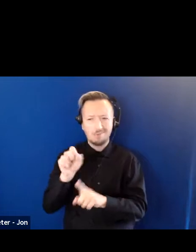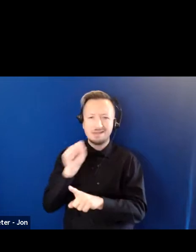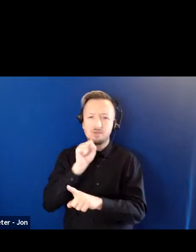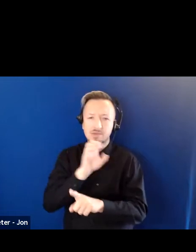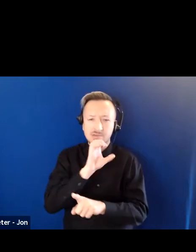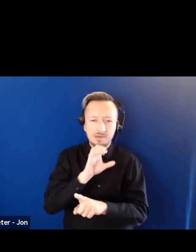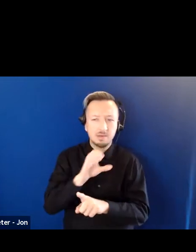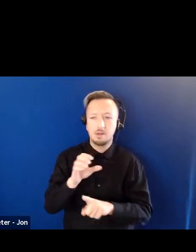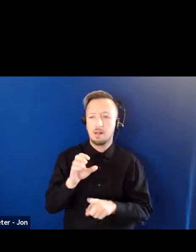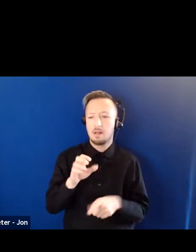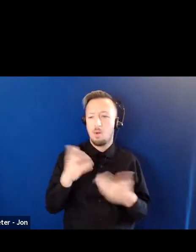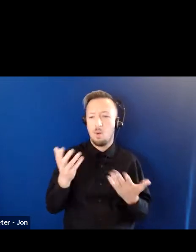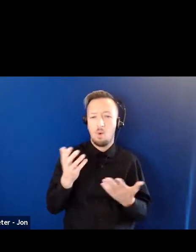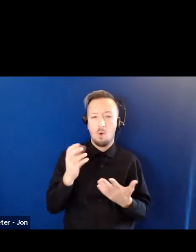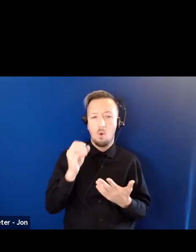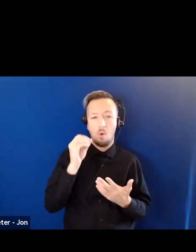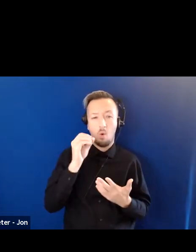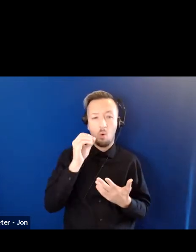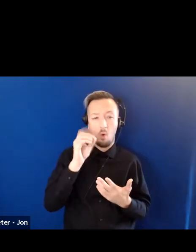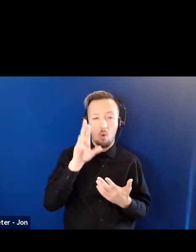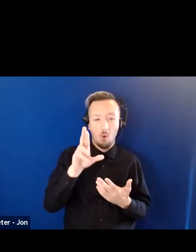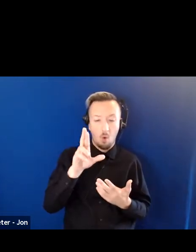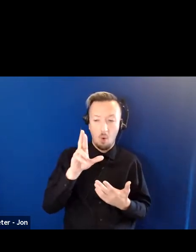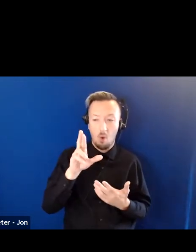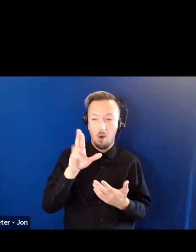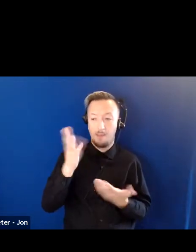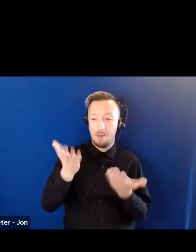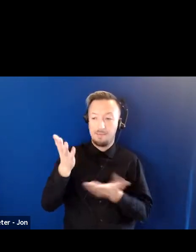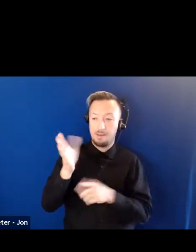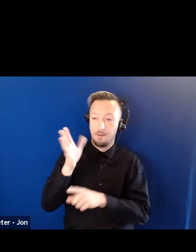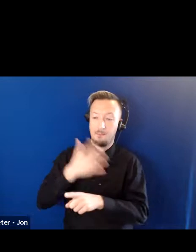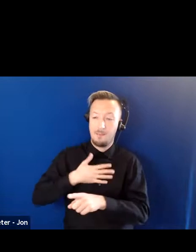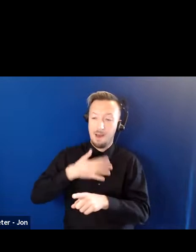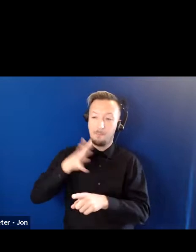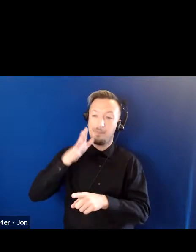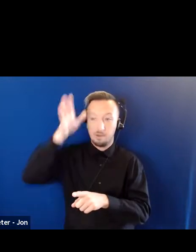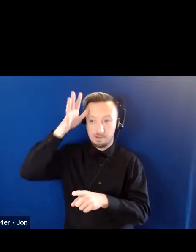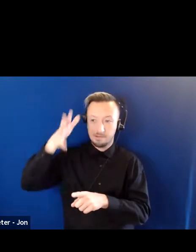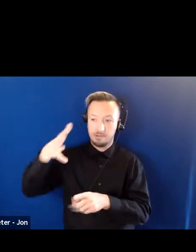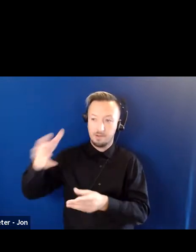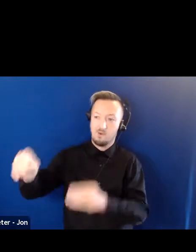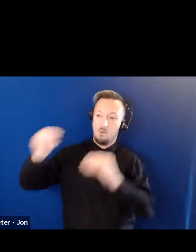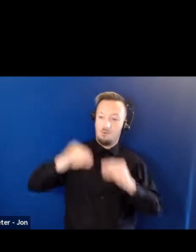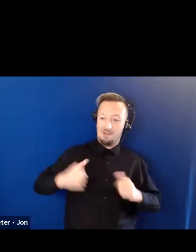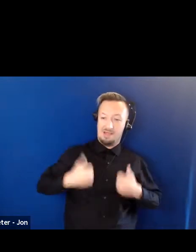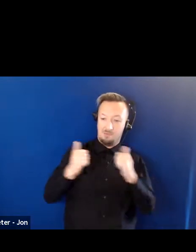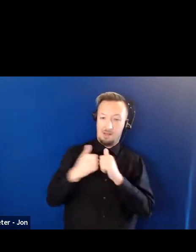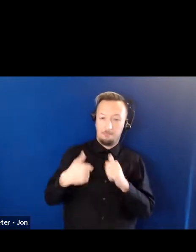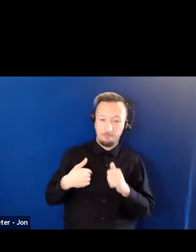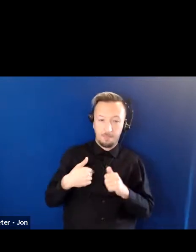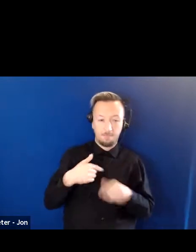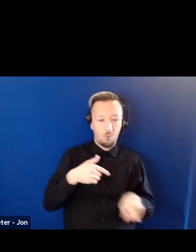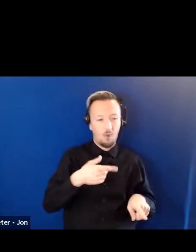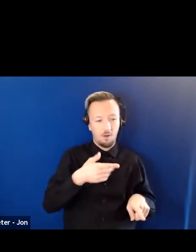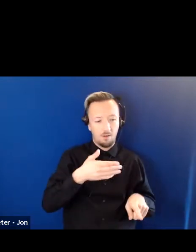have to have your loved one, your parents come and live with you. So just trying to bring everything in, or if your child broke his